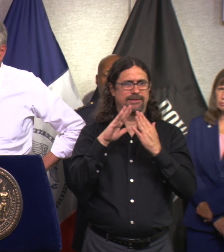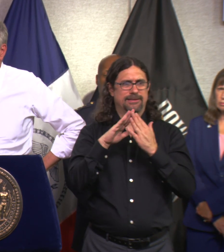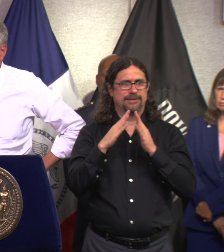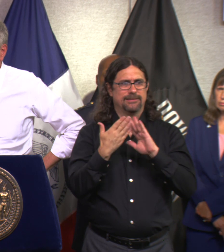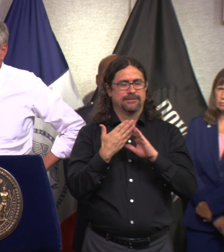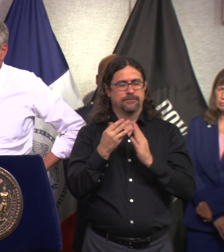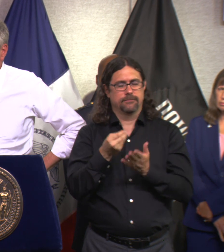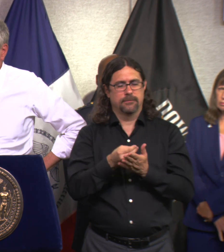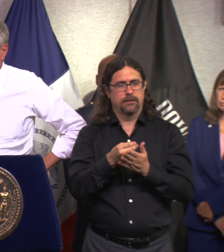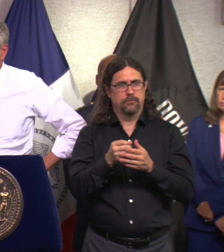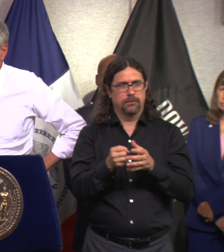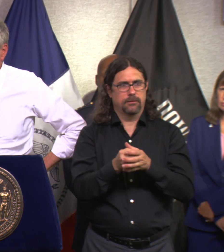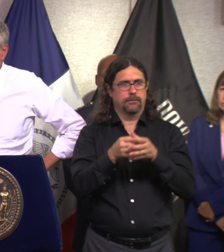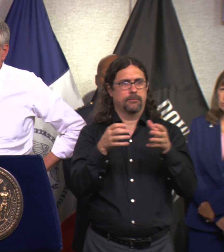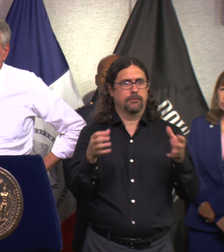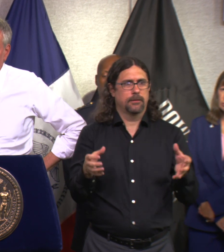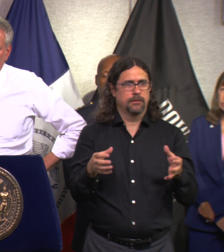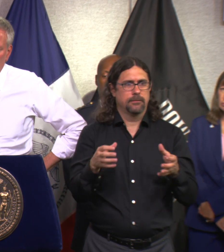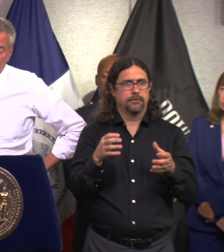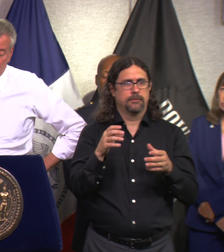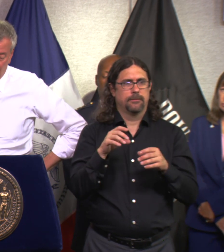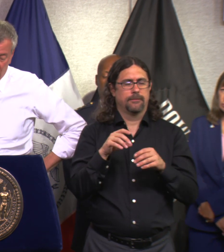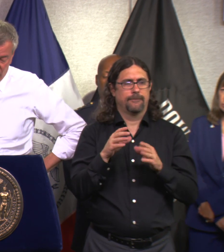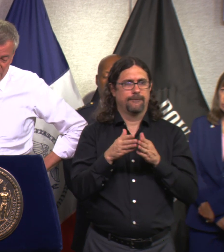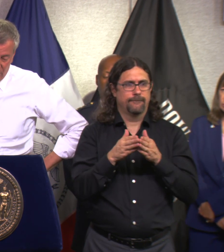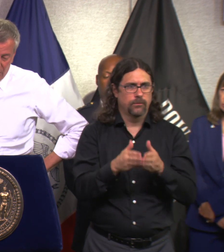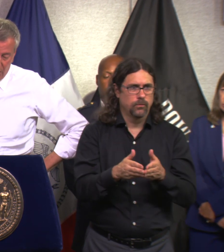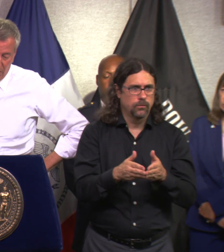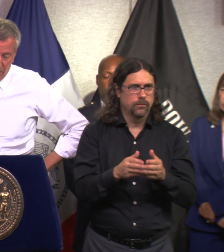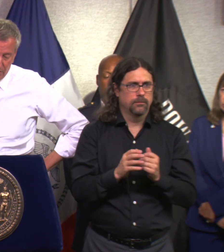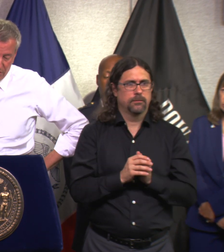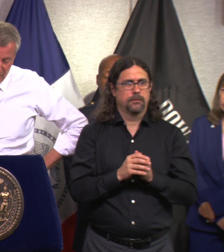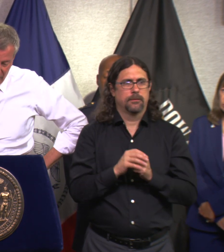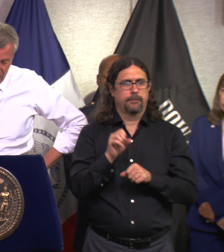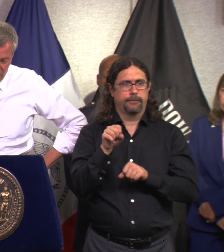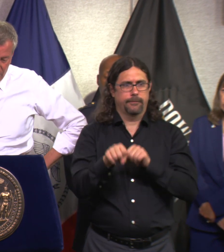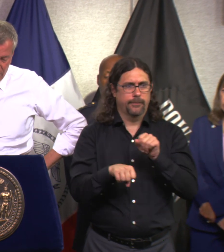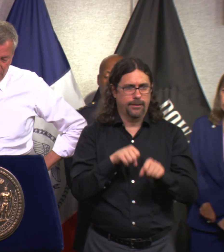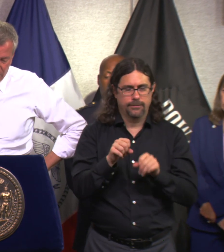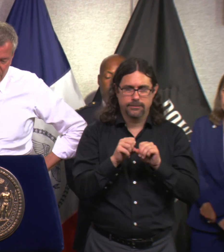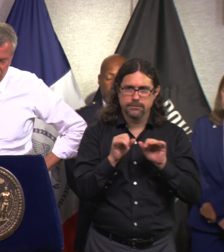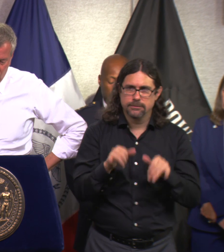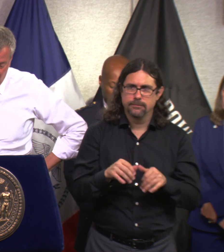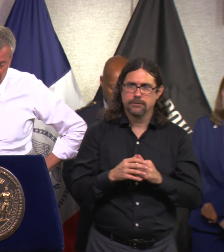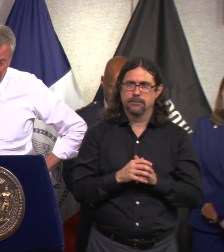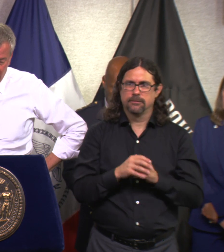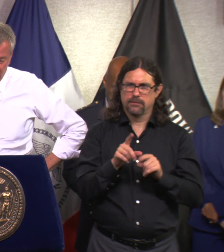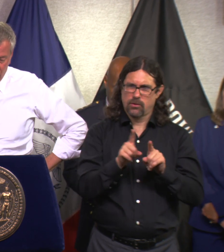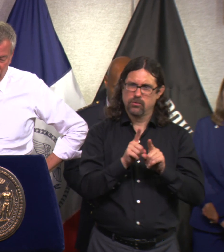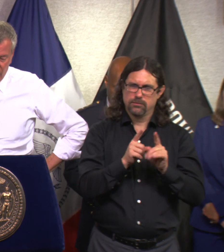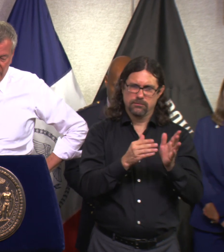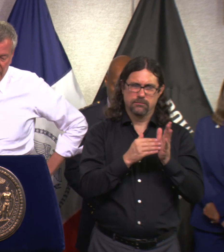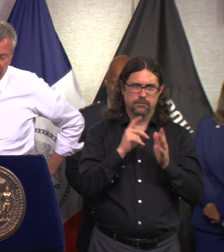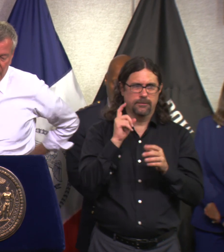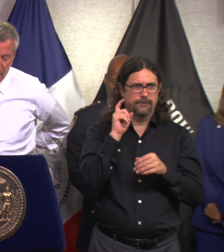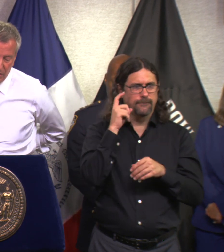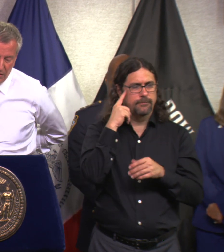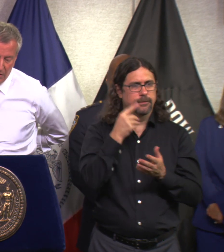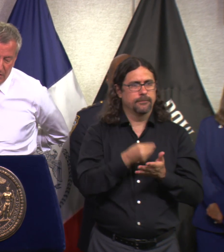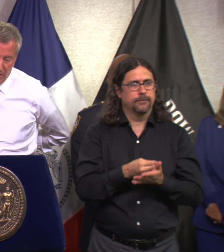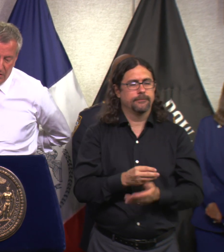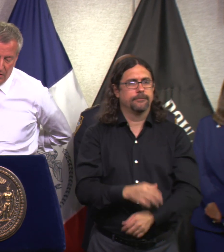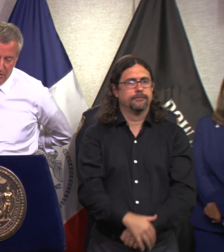entire city, which would require some public money? It's a great question. To date, One, we've